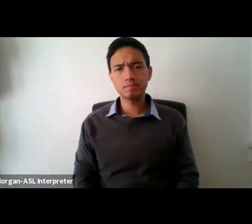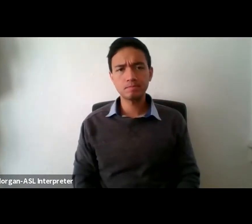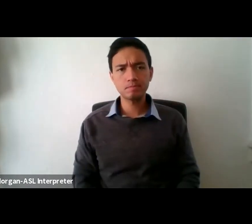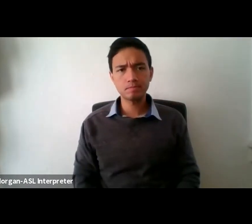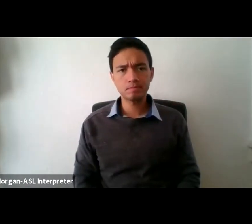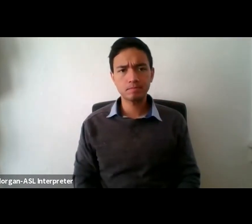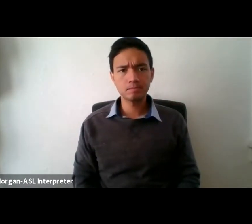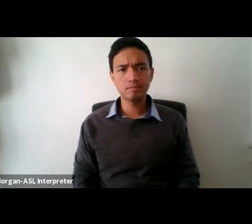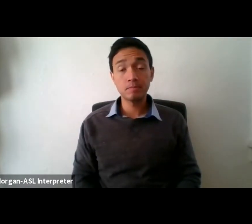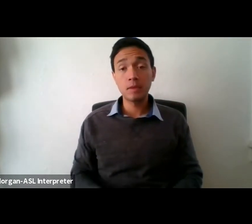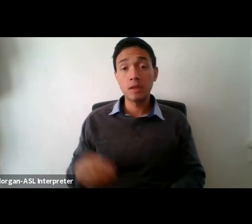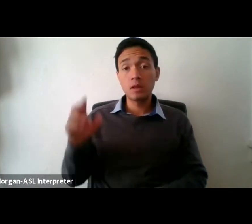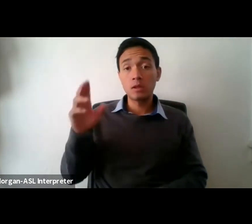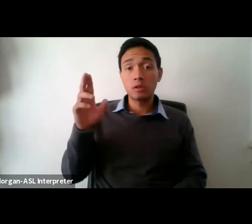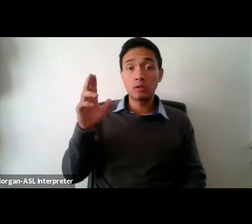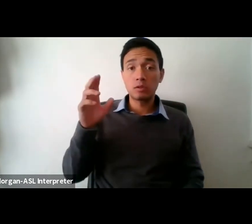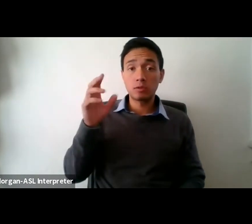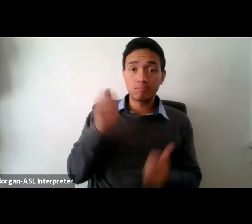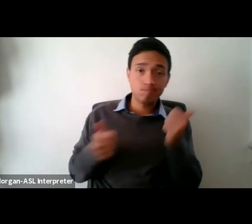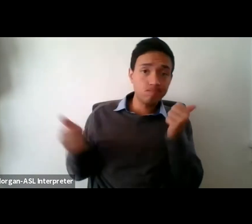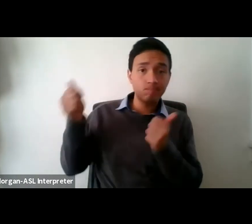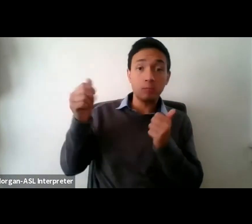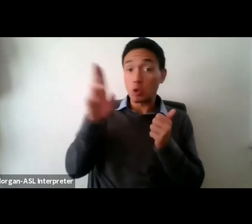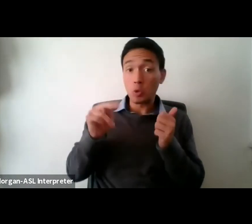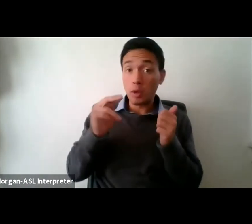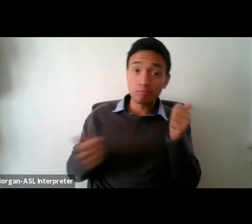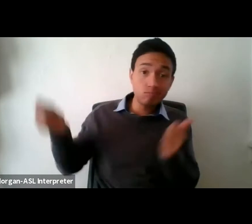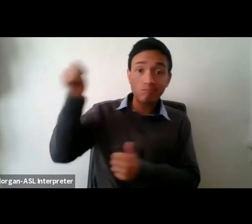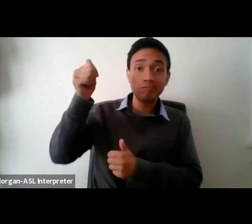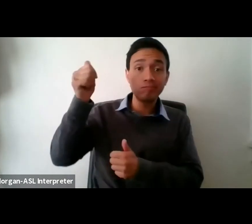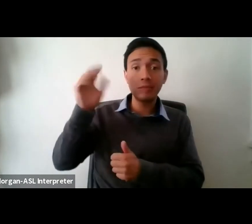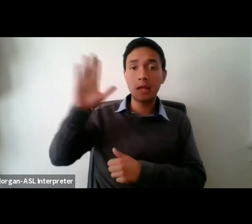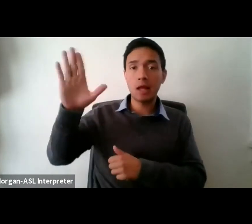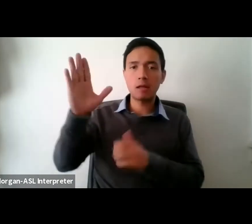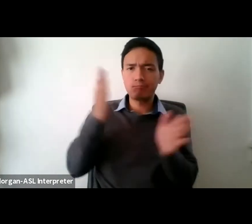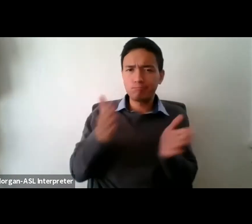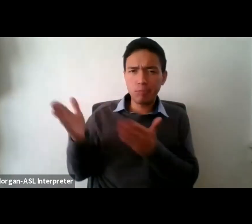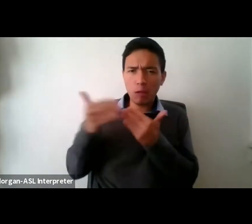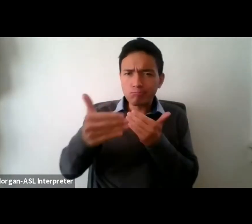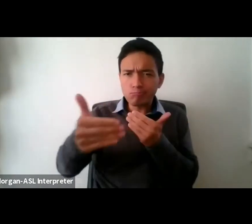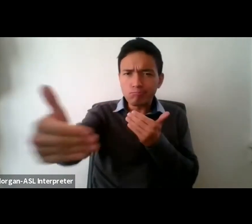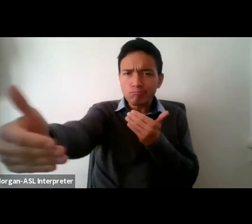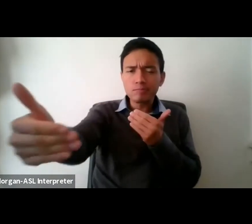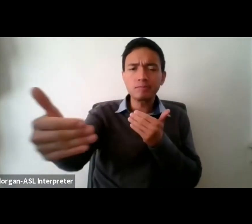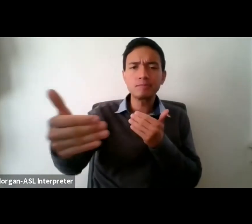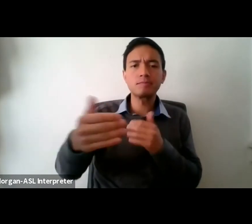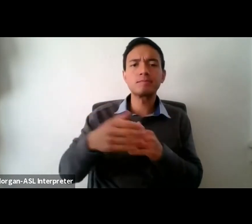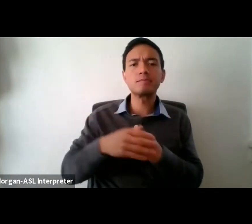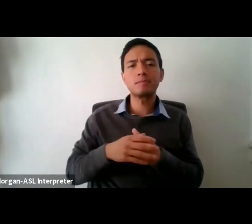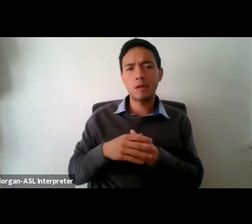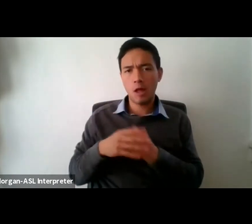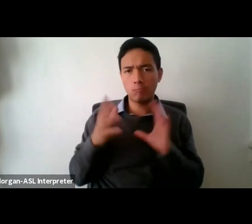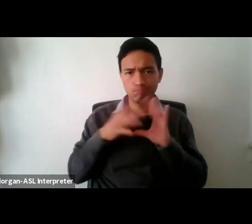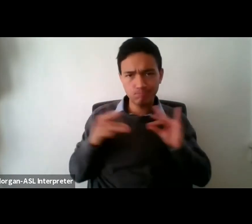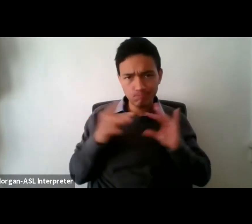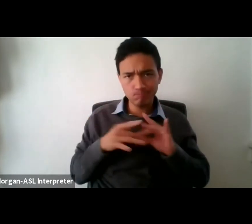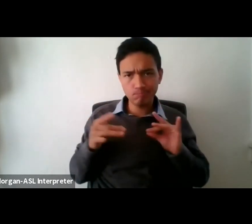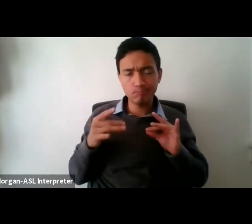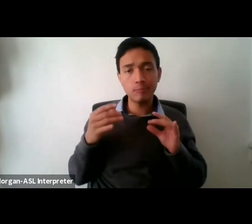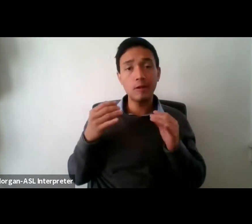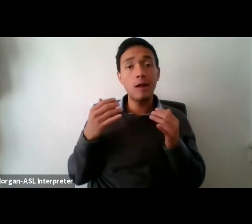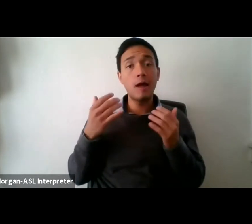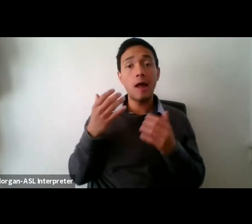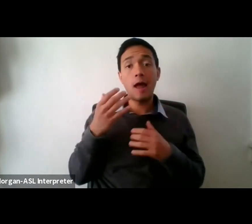In the Secretary General's roadmap for digital cooperation last year, and now reinforced in his